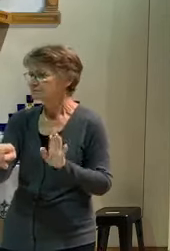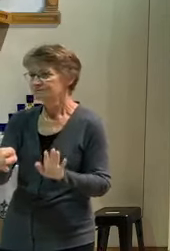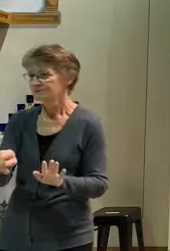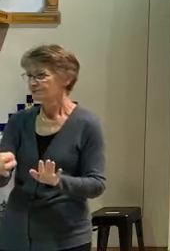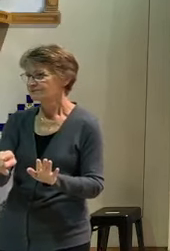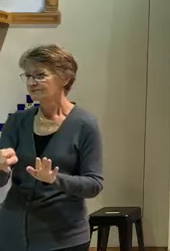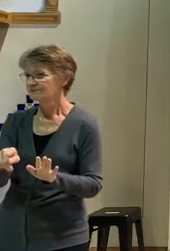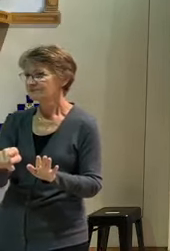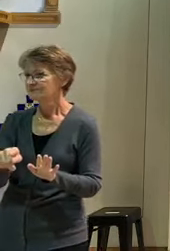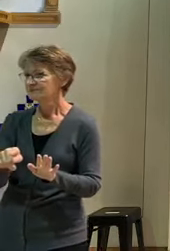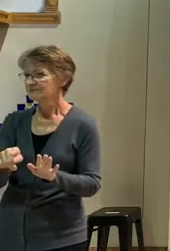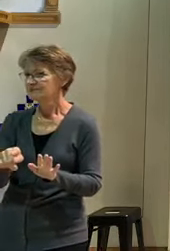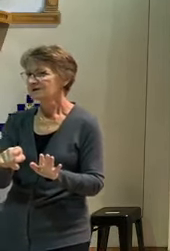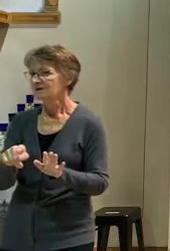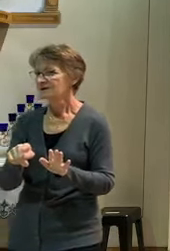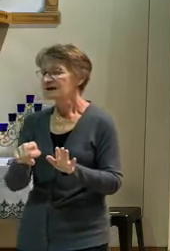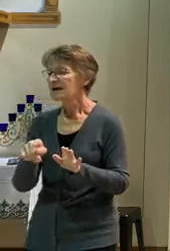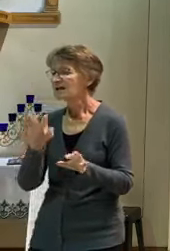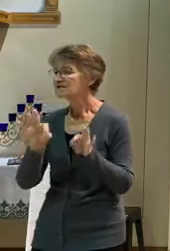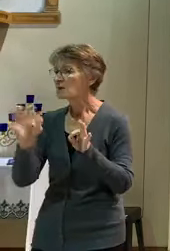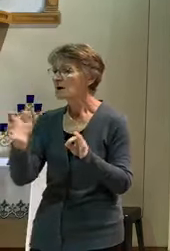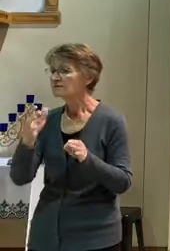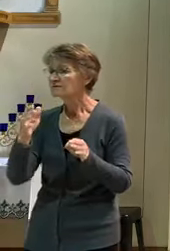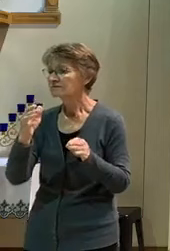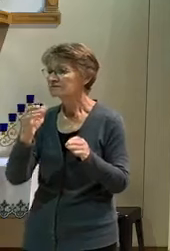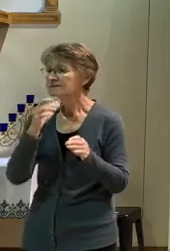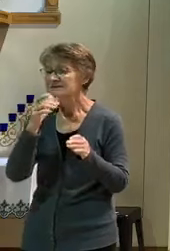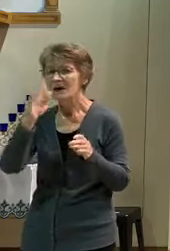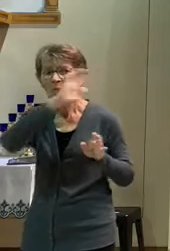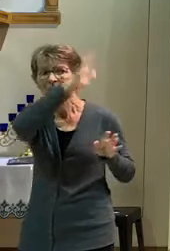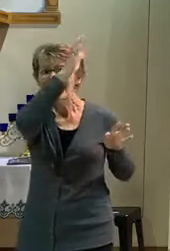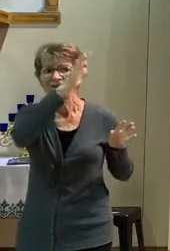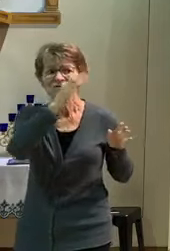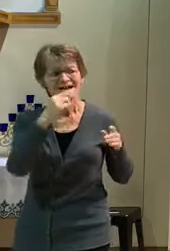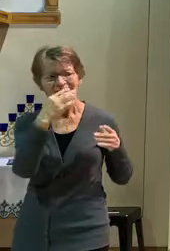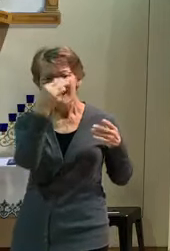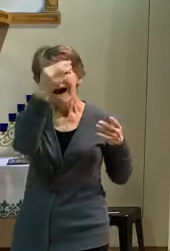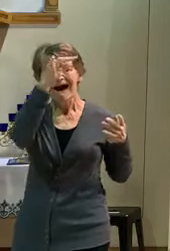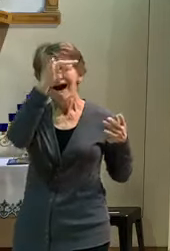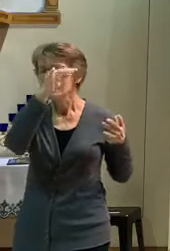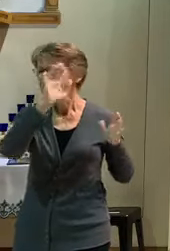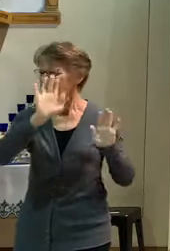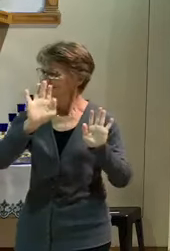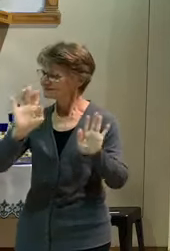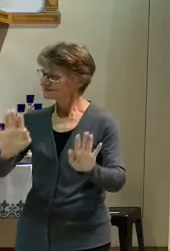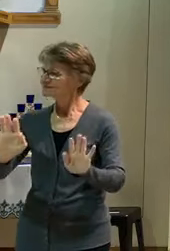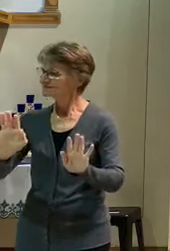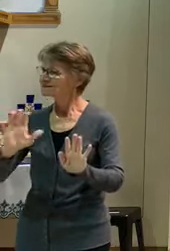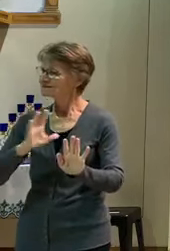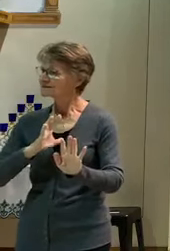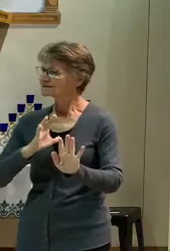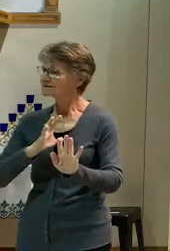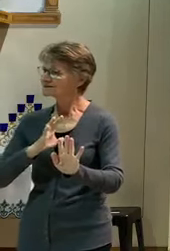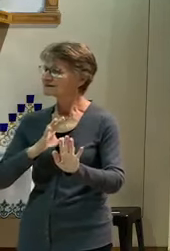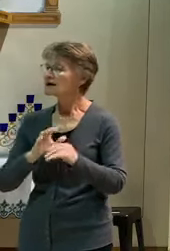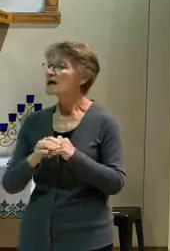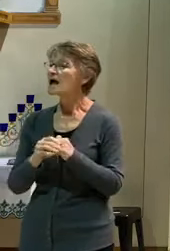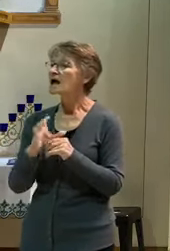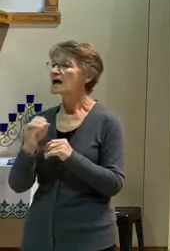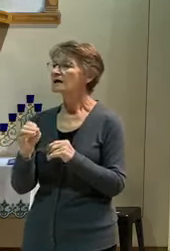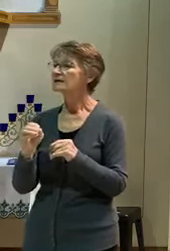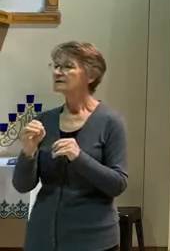a lack of a wave?" So we have to look at that. Second thing, as I say, is to pray for yourself.